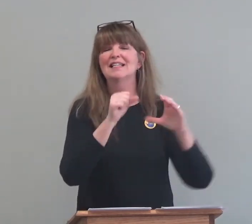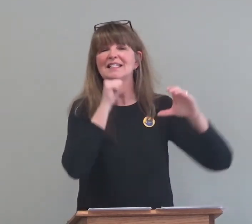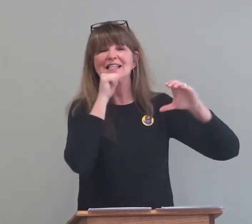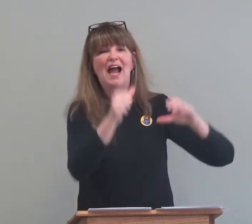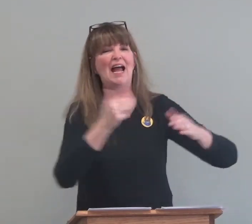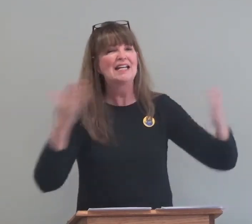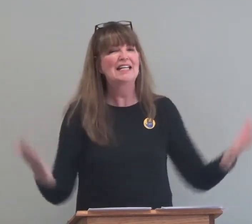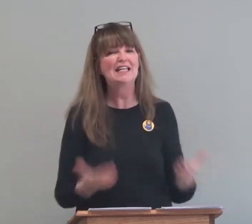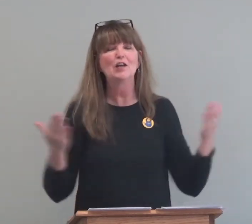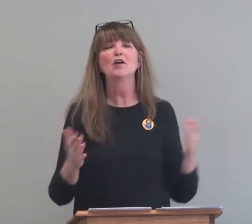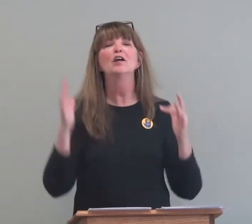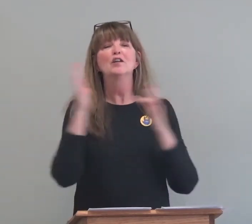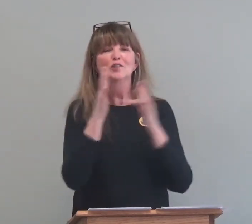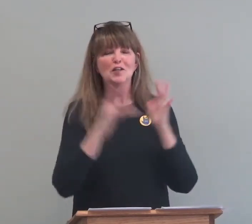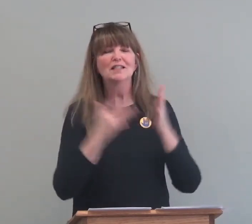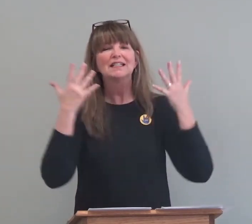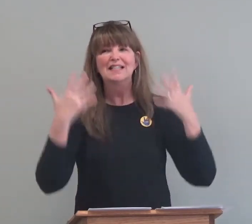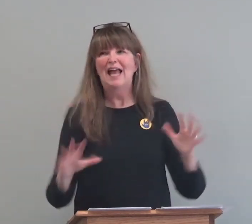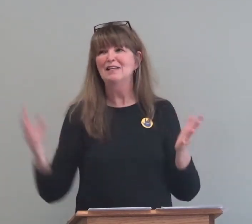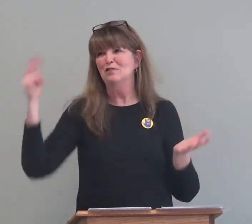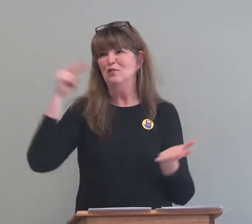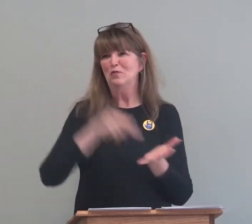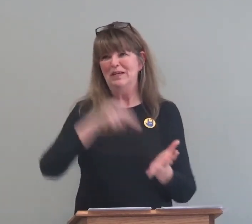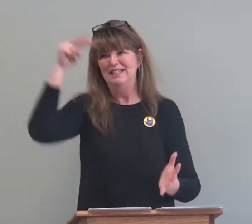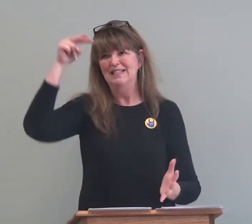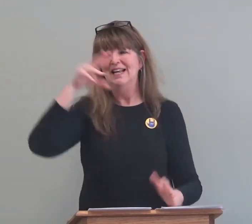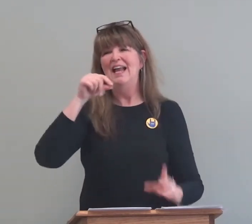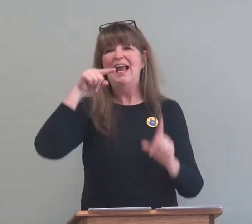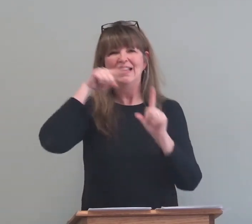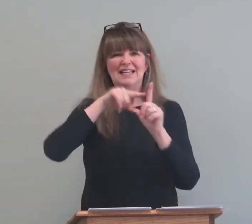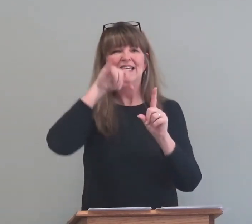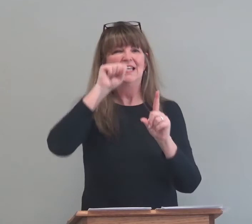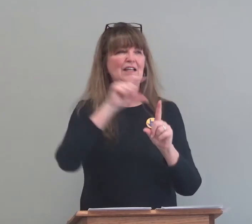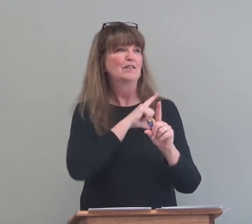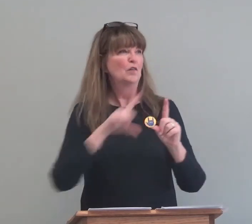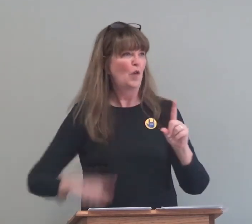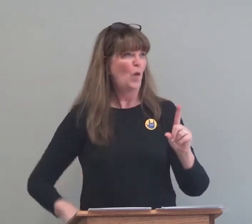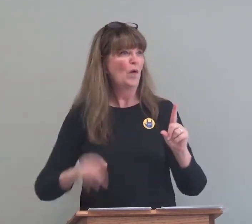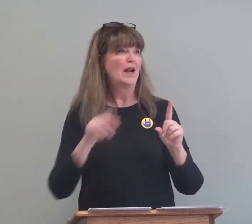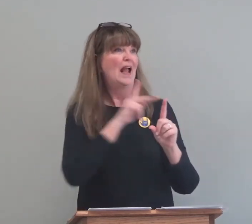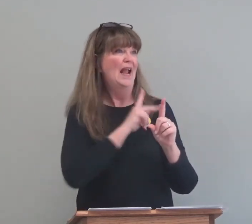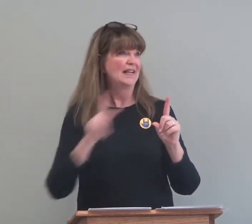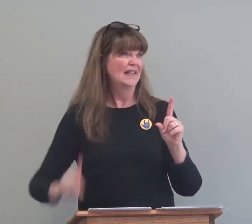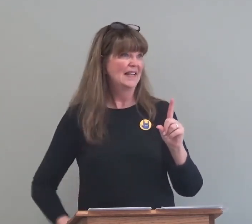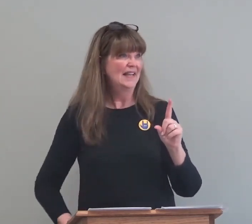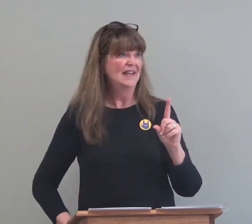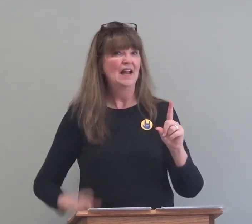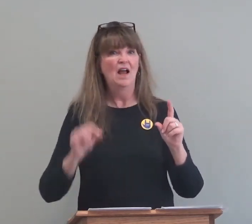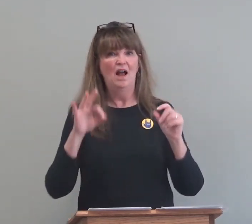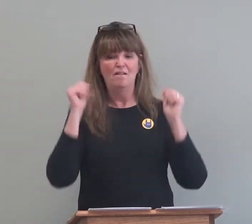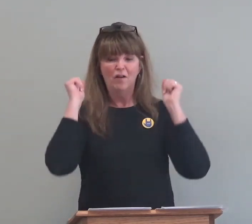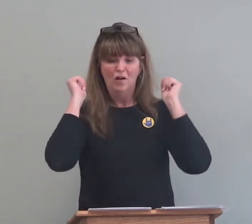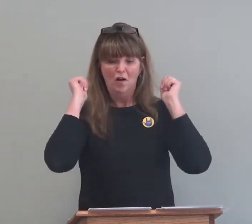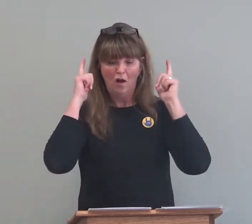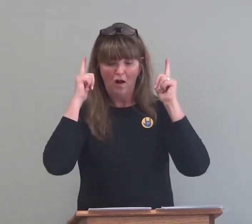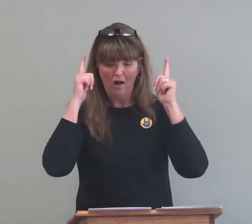thing because they say that Jesus is not here, Jesus has risen. And Jesus is the Lord and King